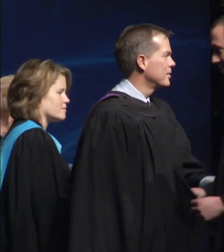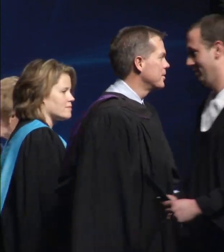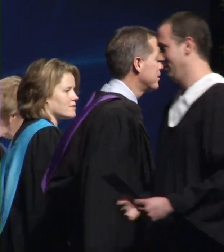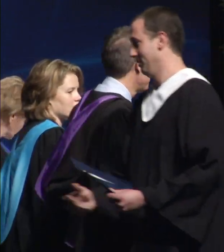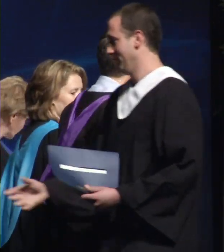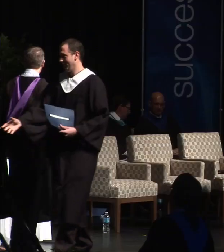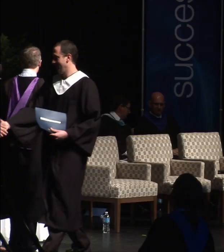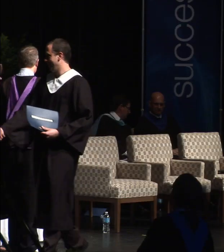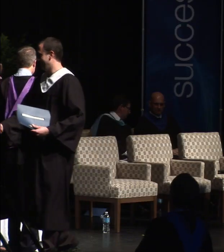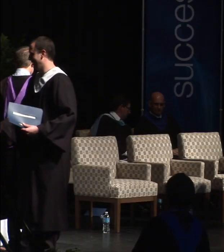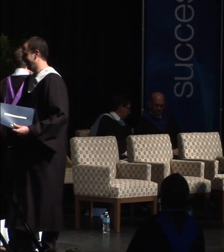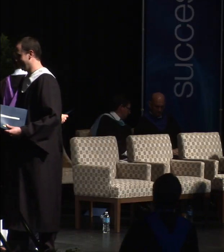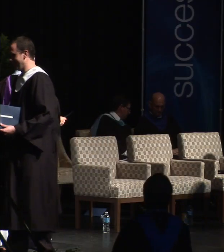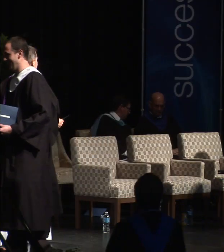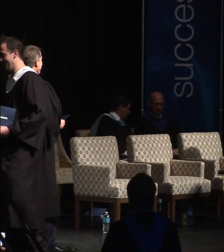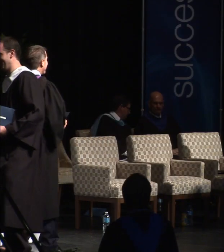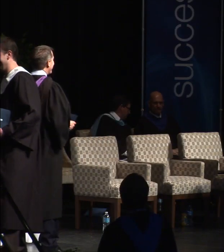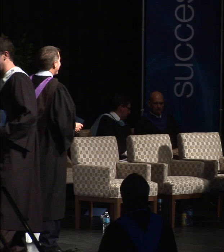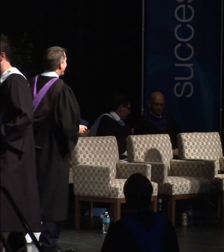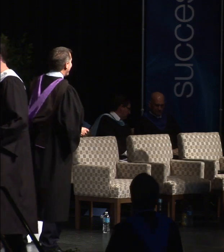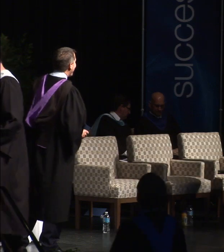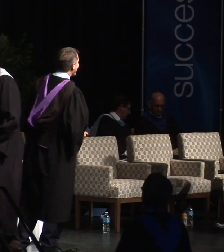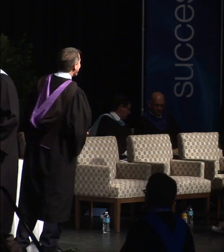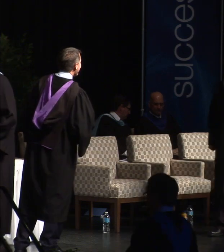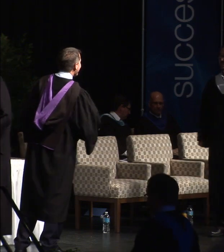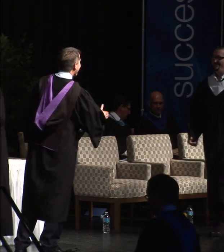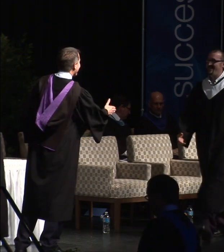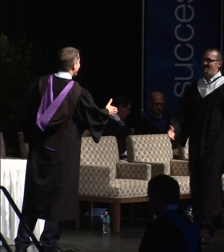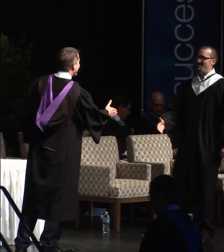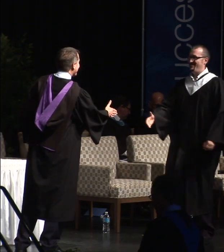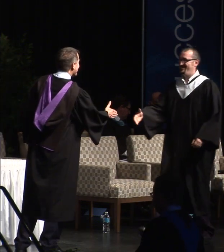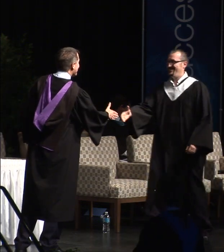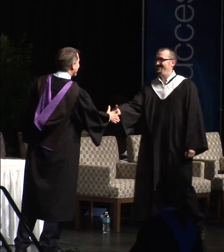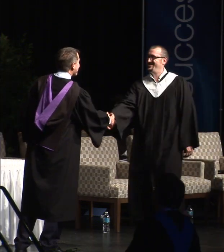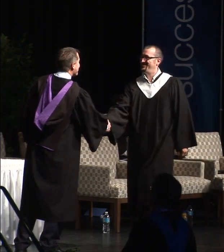Gordon James Close, honors.